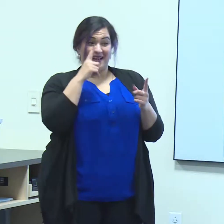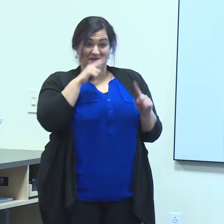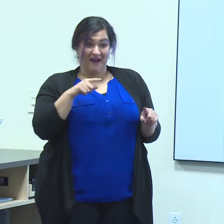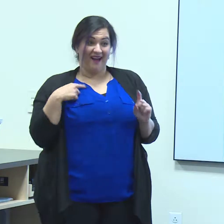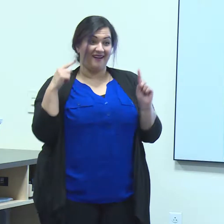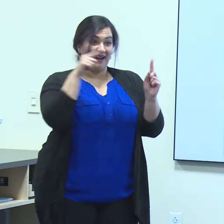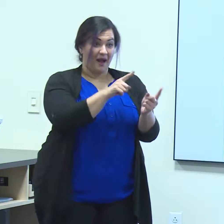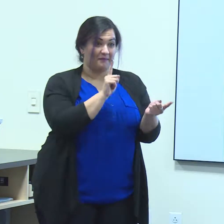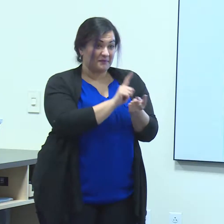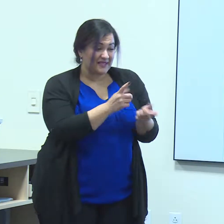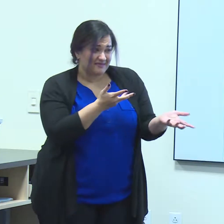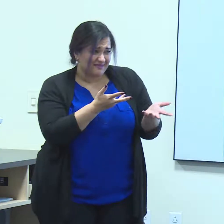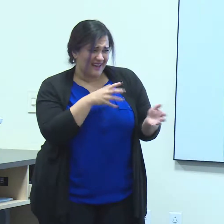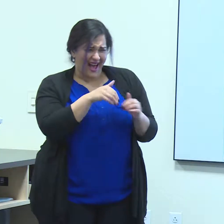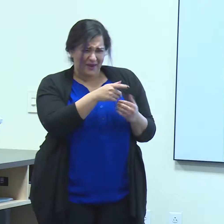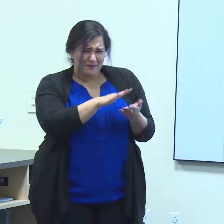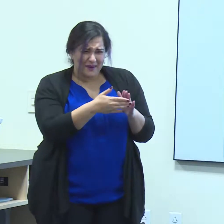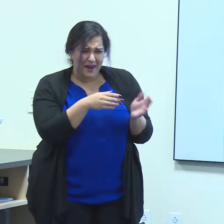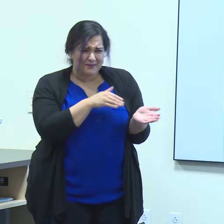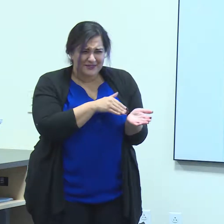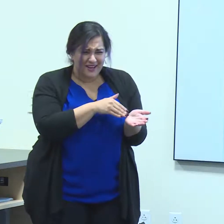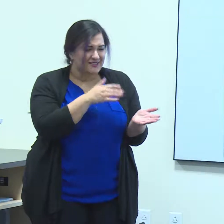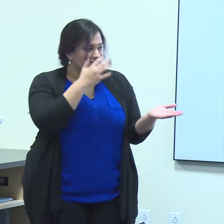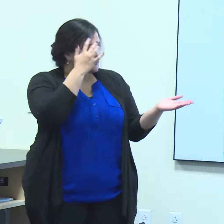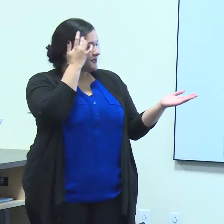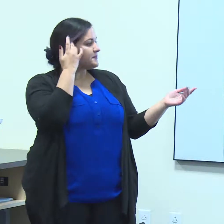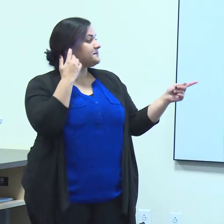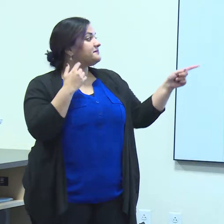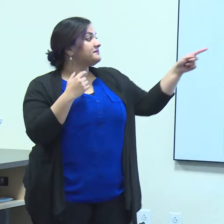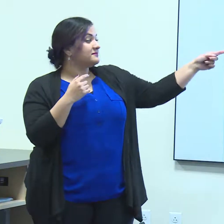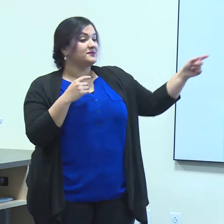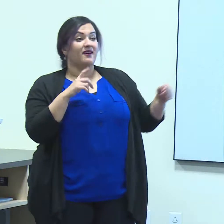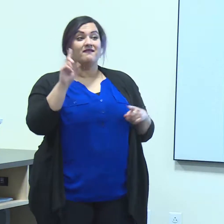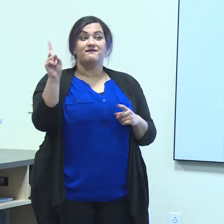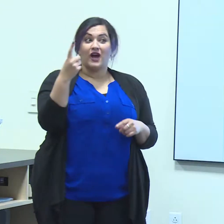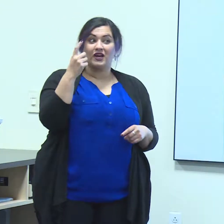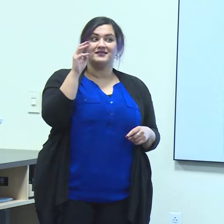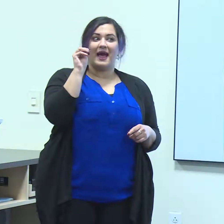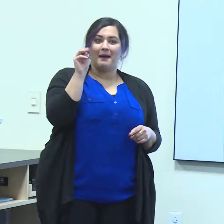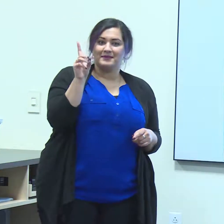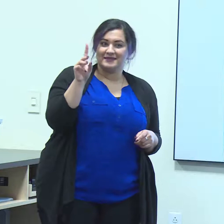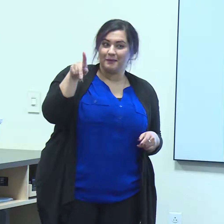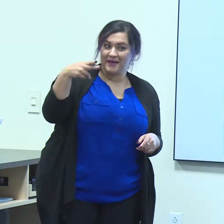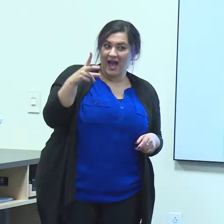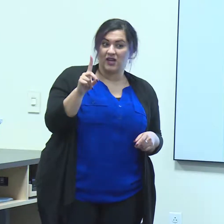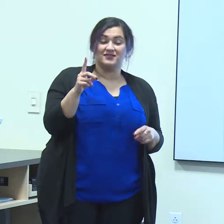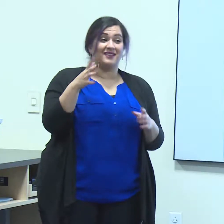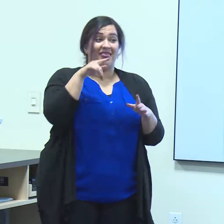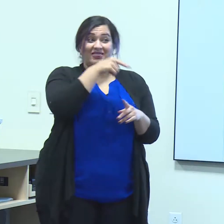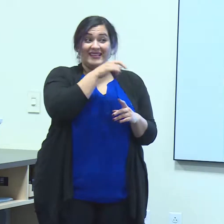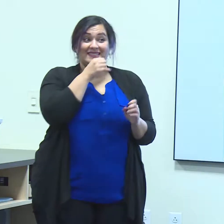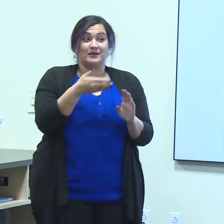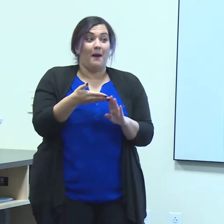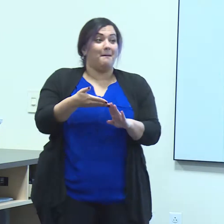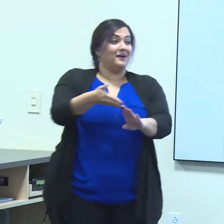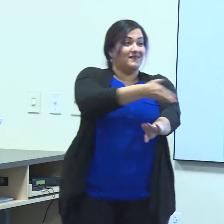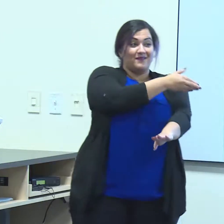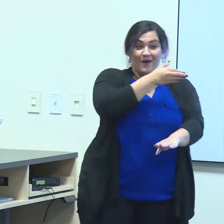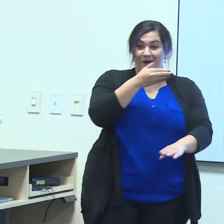This is near UCLA. I got in touch with Dr. Pakshars, and she is the first MD PhD